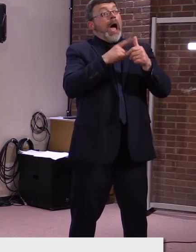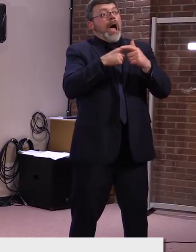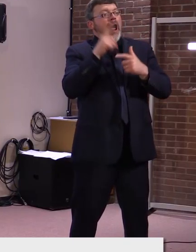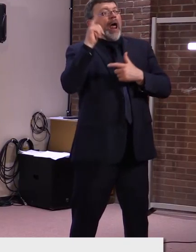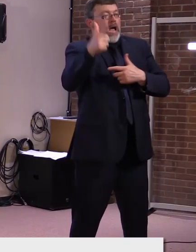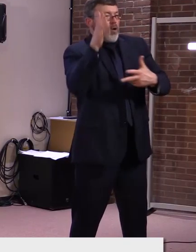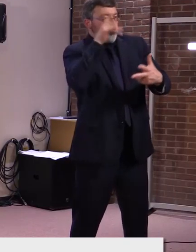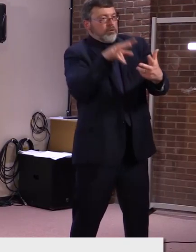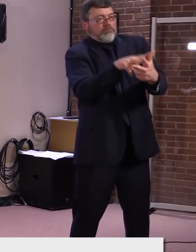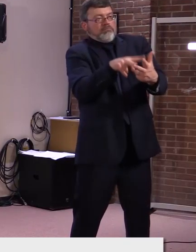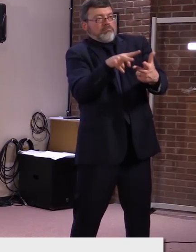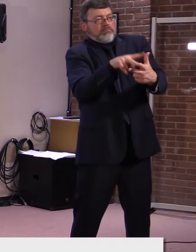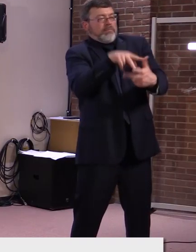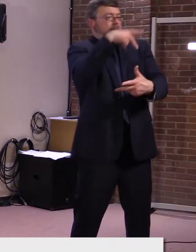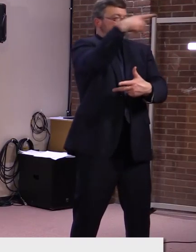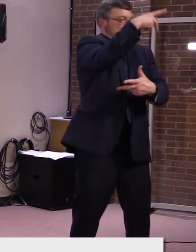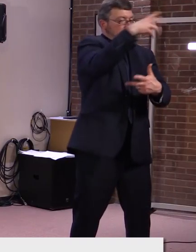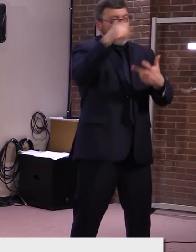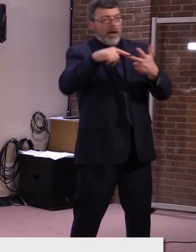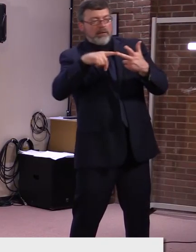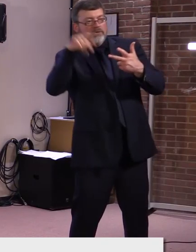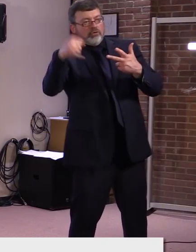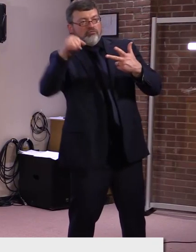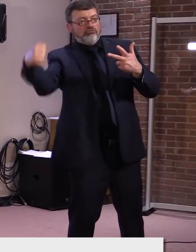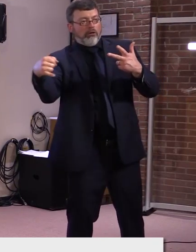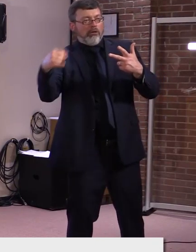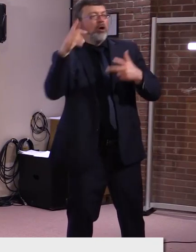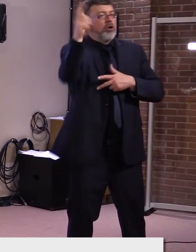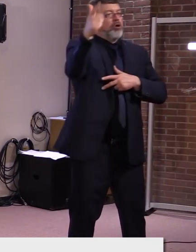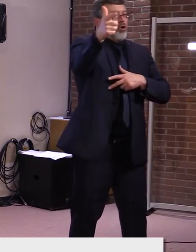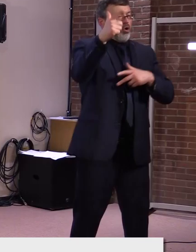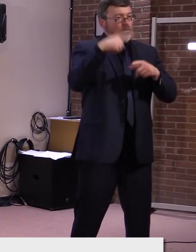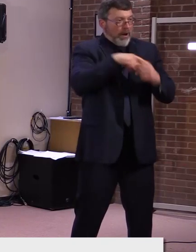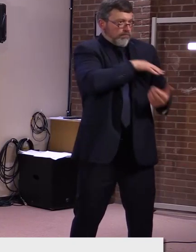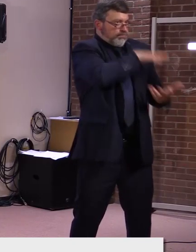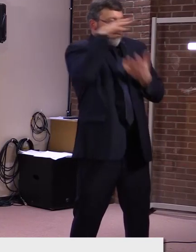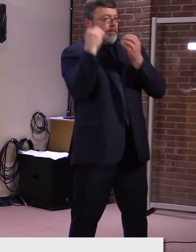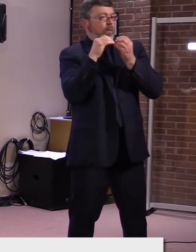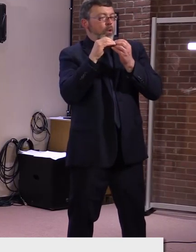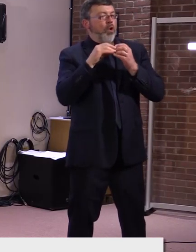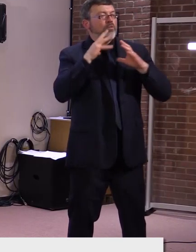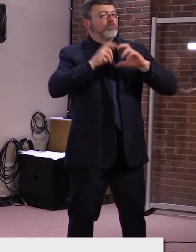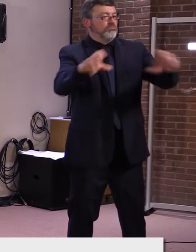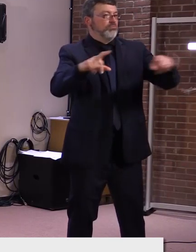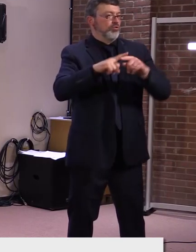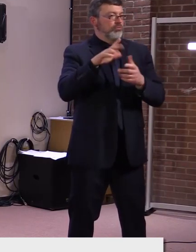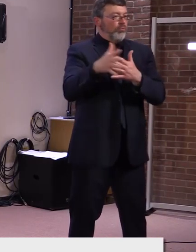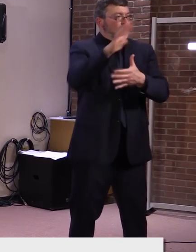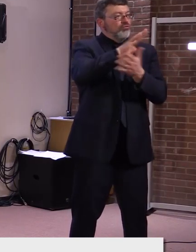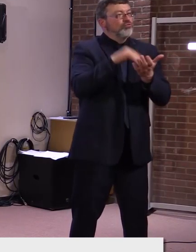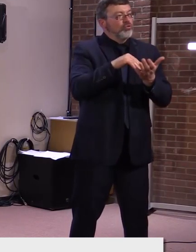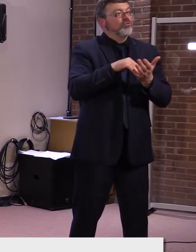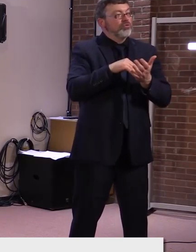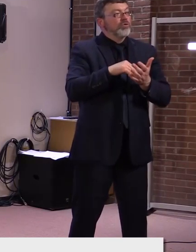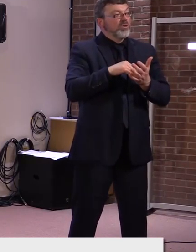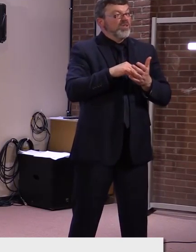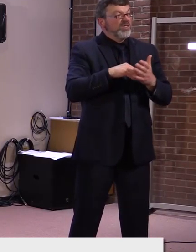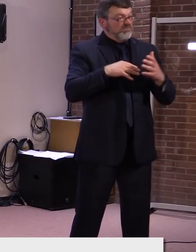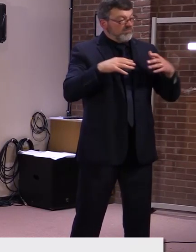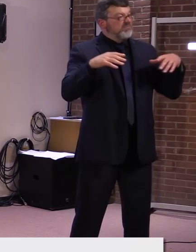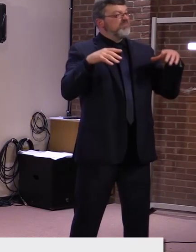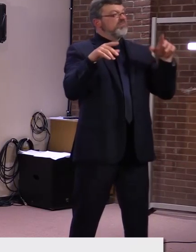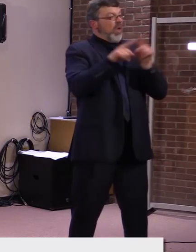vulnerable populations, including the homeless, those on probation and parole under DOC supervision, as well as those